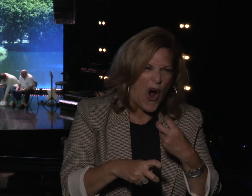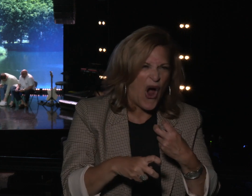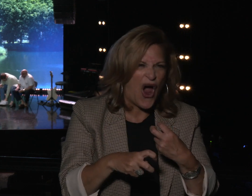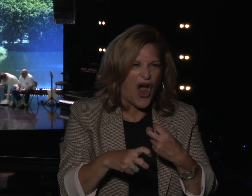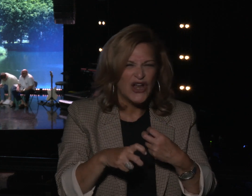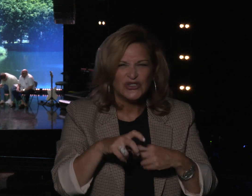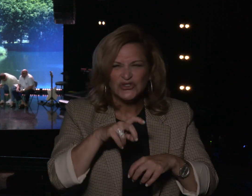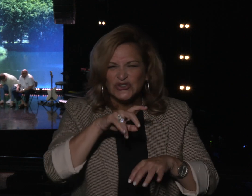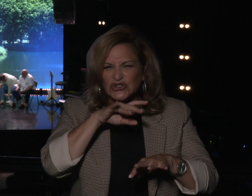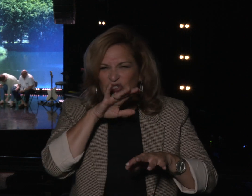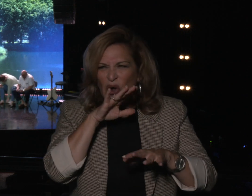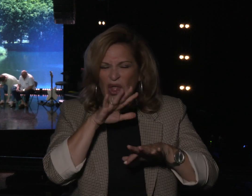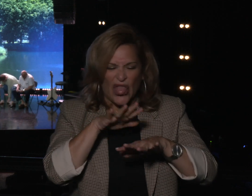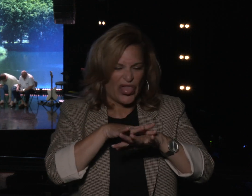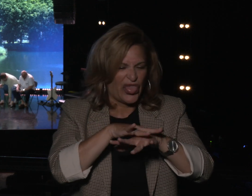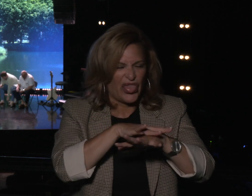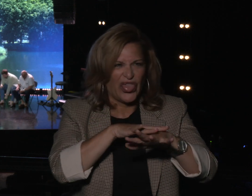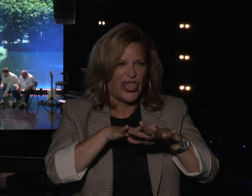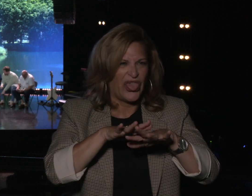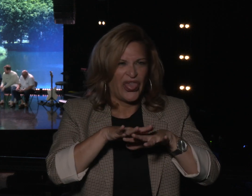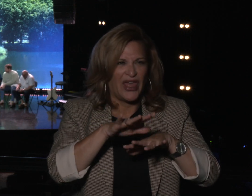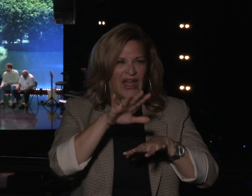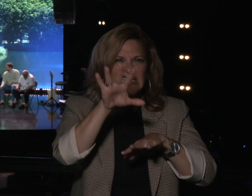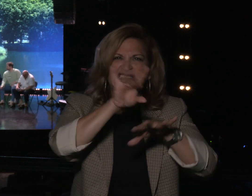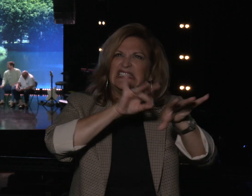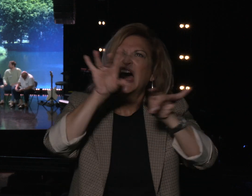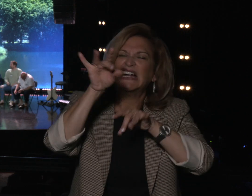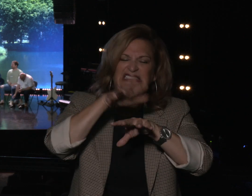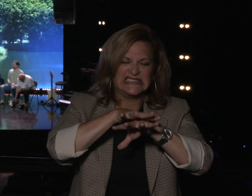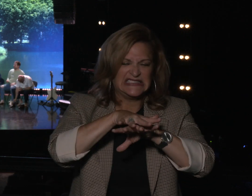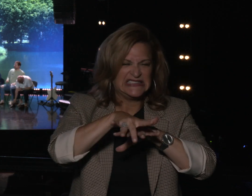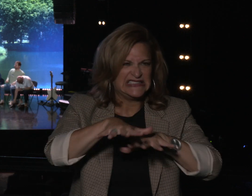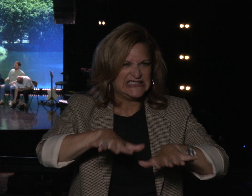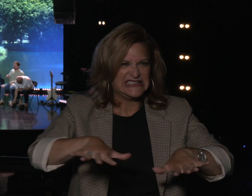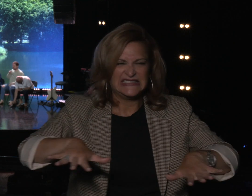dirty, dusty, ashy.